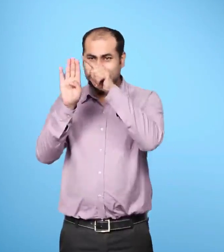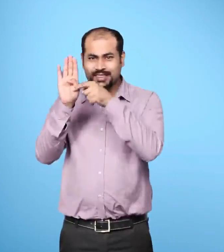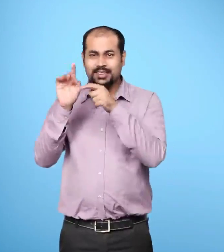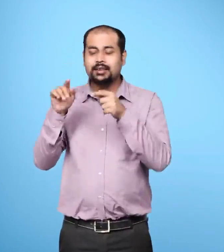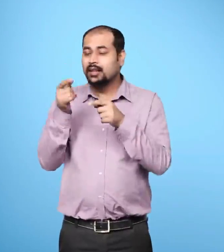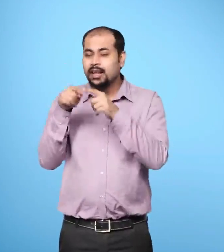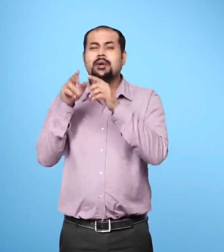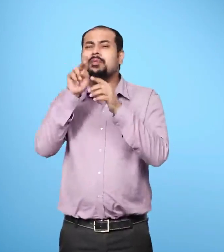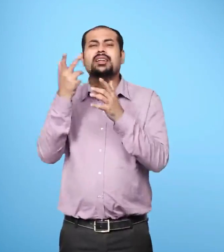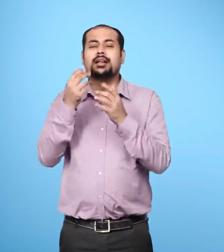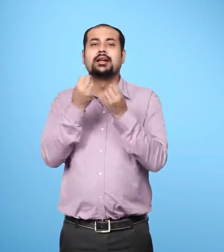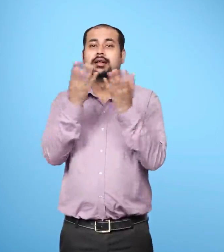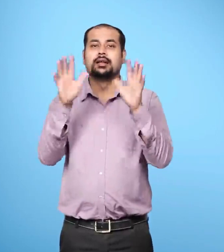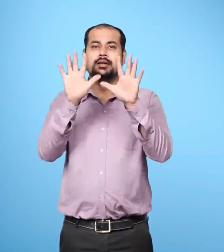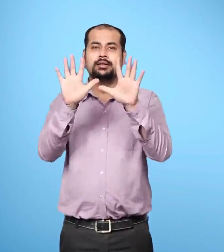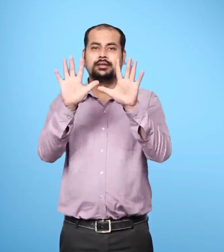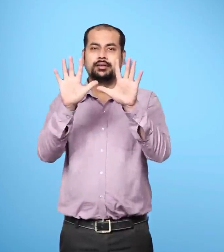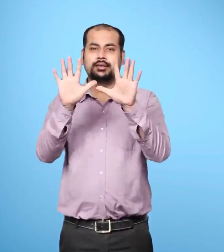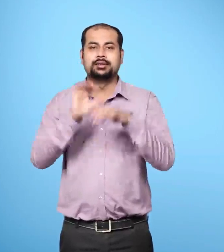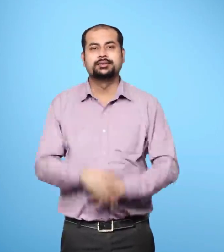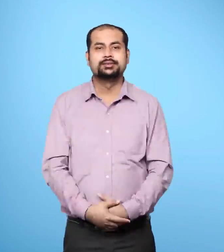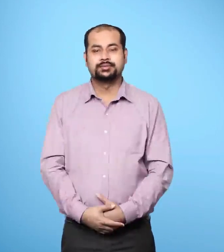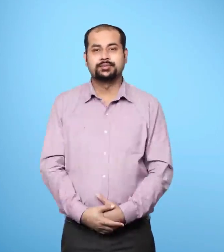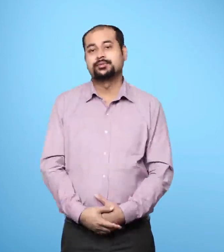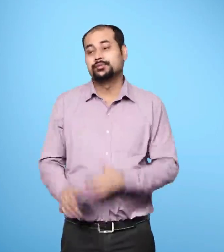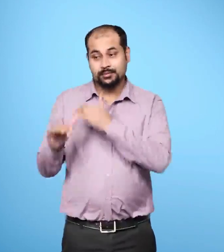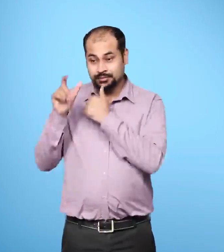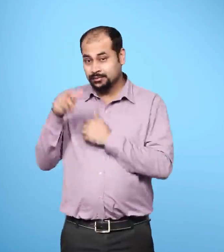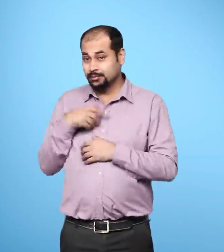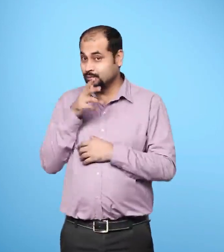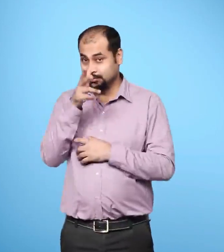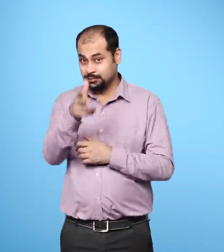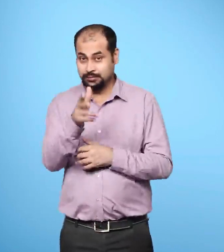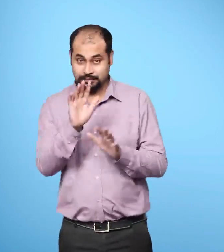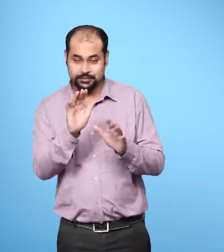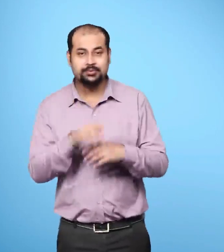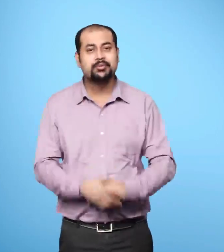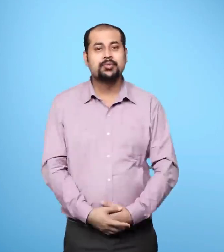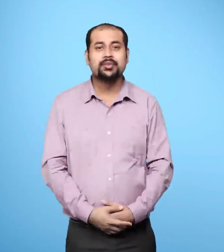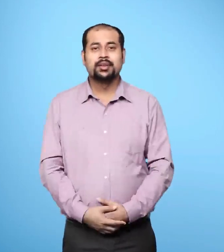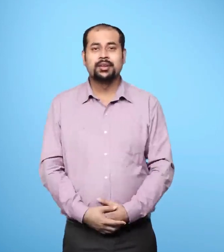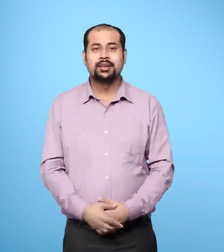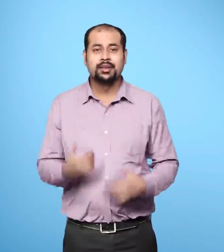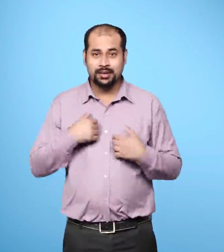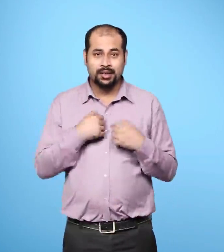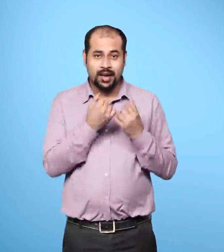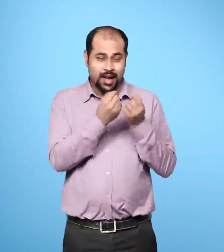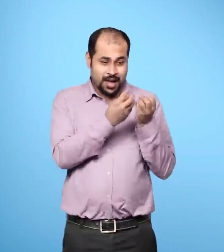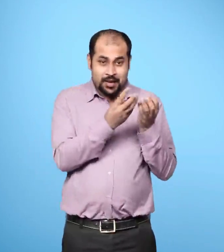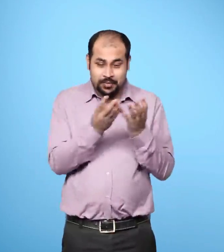square-shaped cards marked as 10. And he says further, "I counted 1